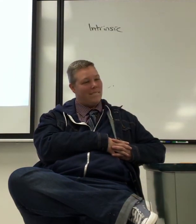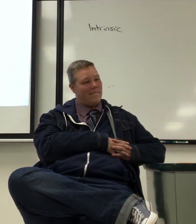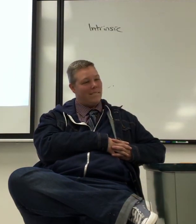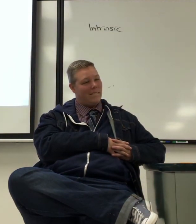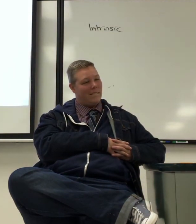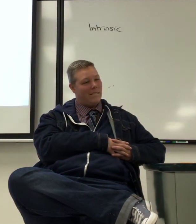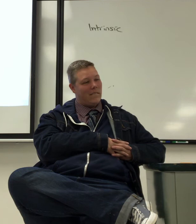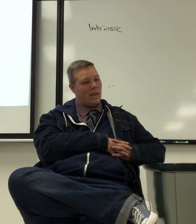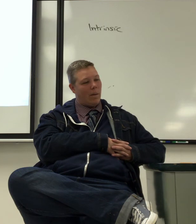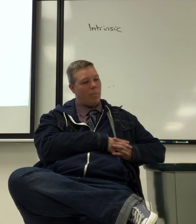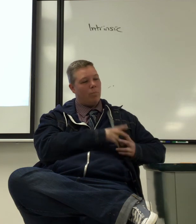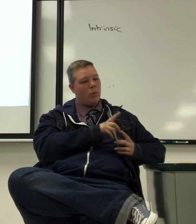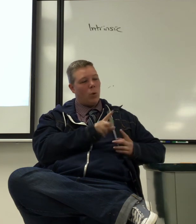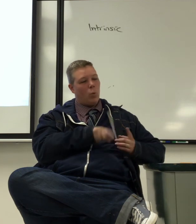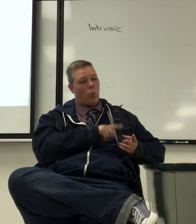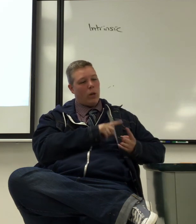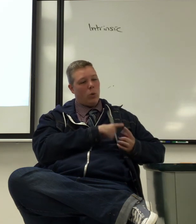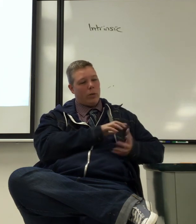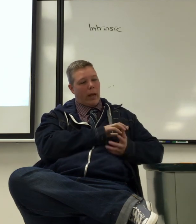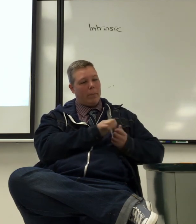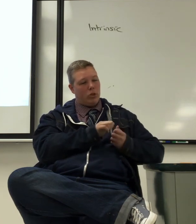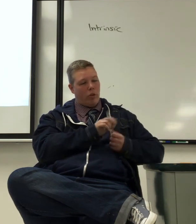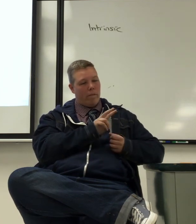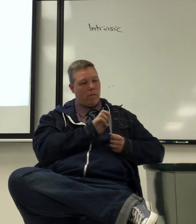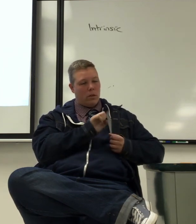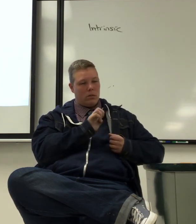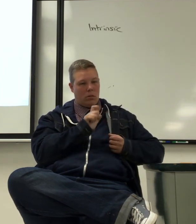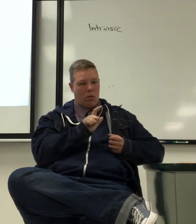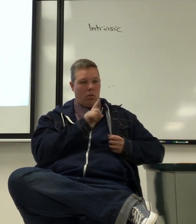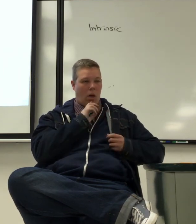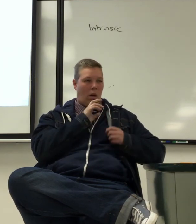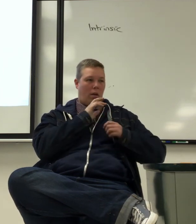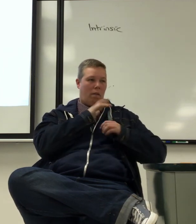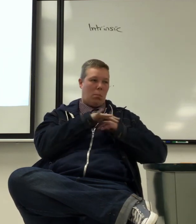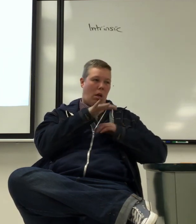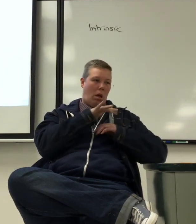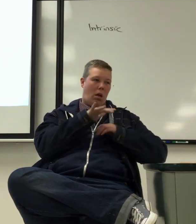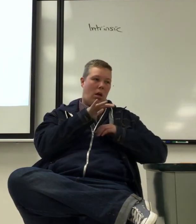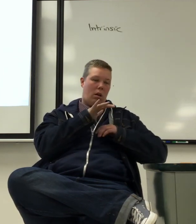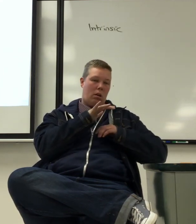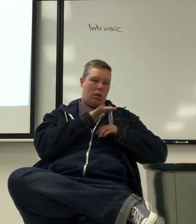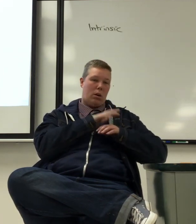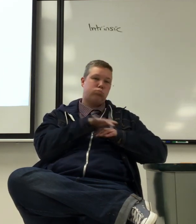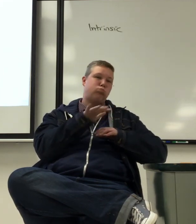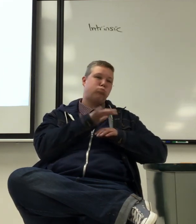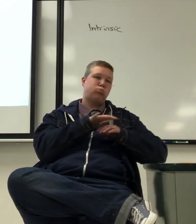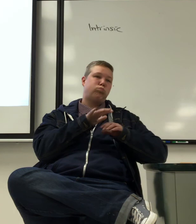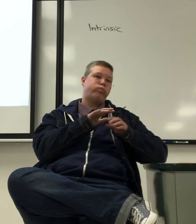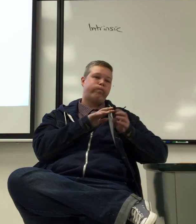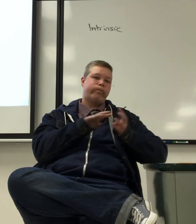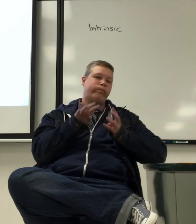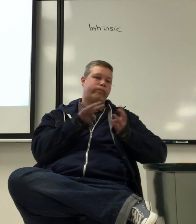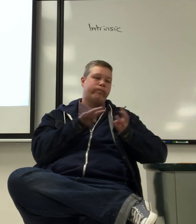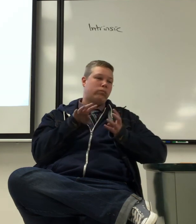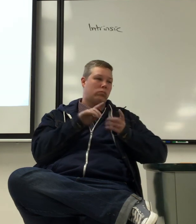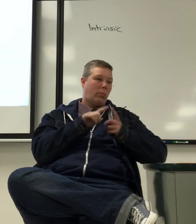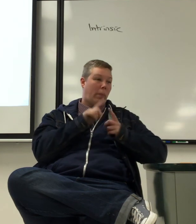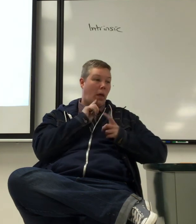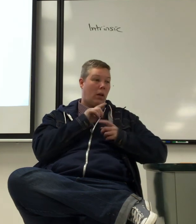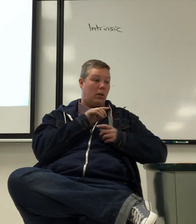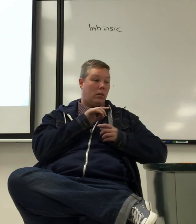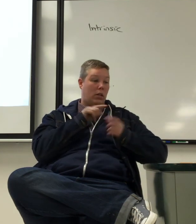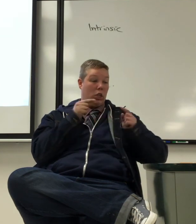Well, when you damage a vessel, what happens is the flowing blood sees the tissue factor. Normally that doesn't happen, but injured cells secrete tissue